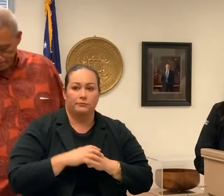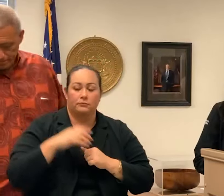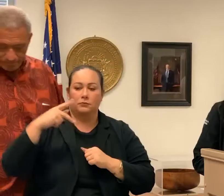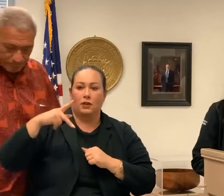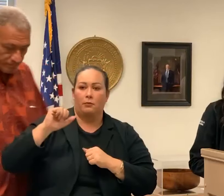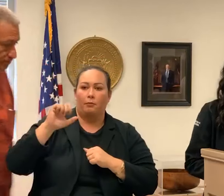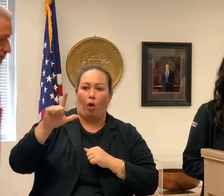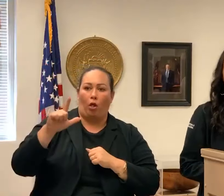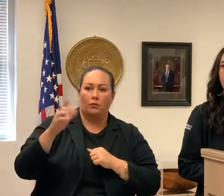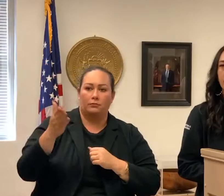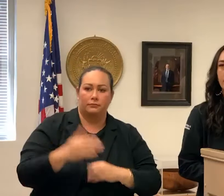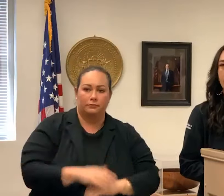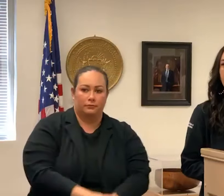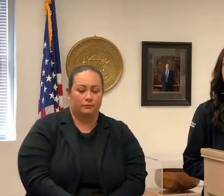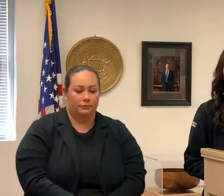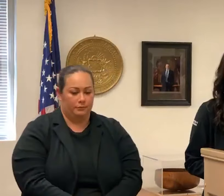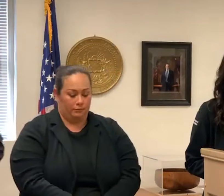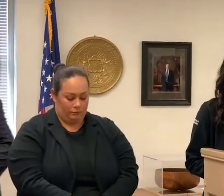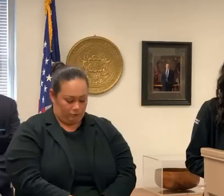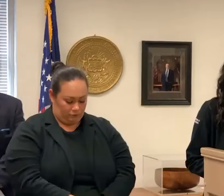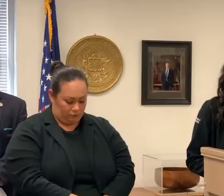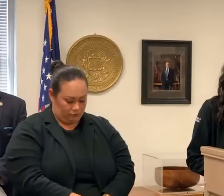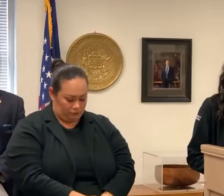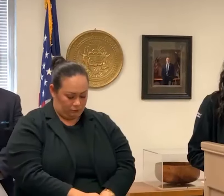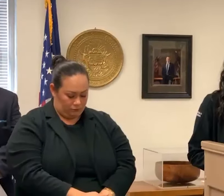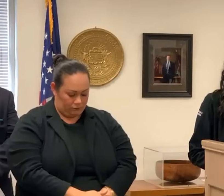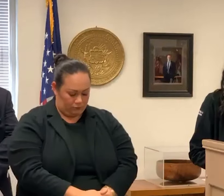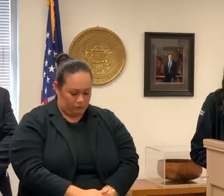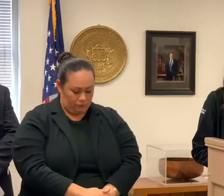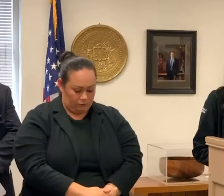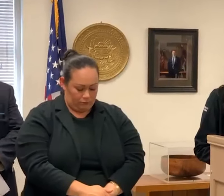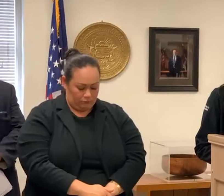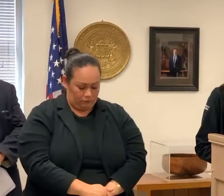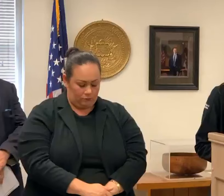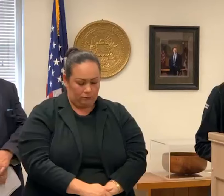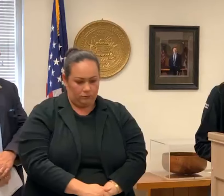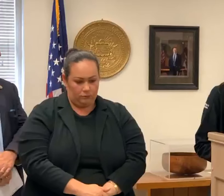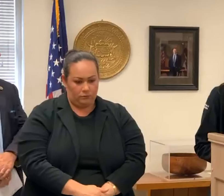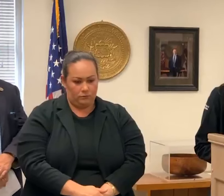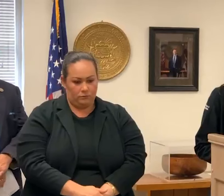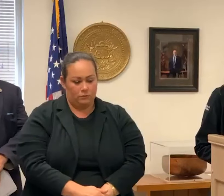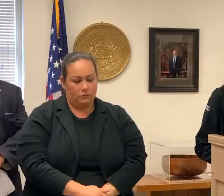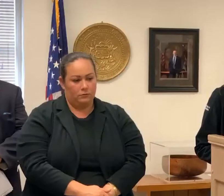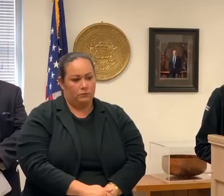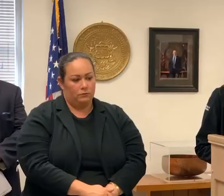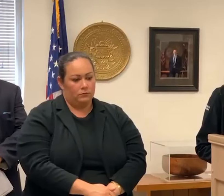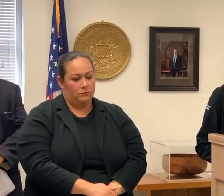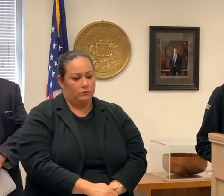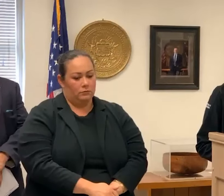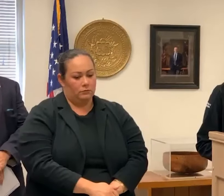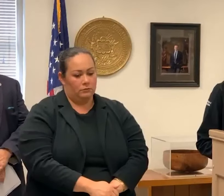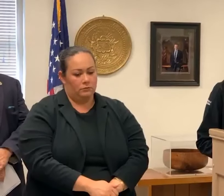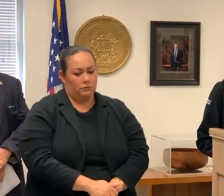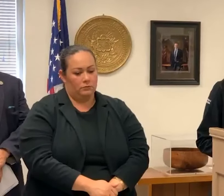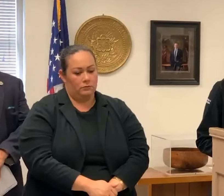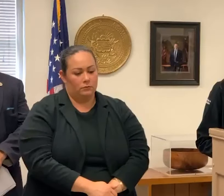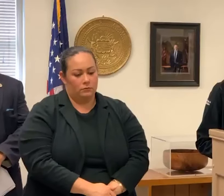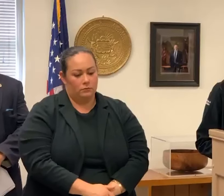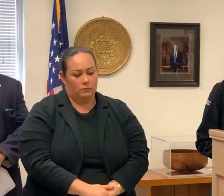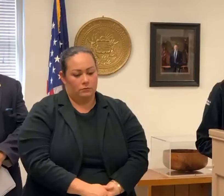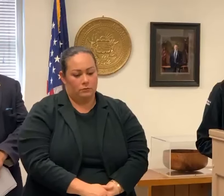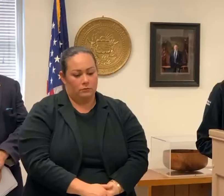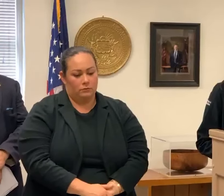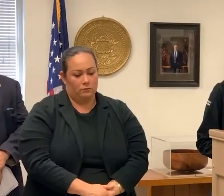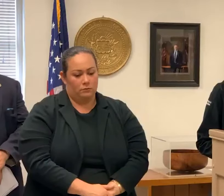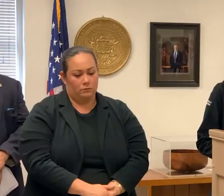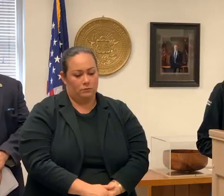Paul? Yeah, thank you. Paul Aker, Maui Alert. Question is primarily for Mr. Fenton. Talking to small businesses,